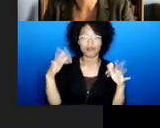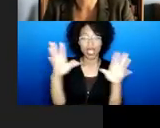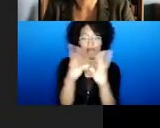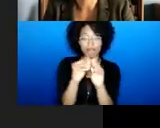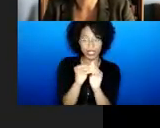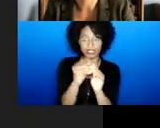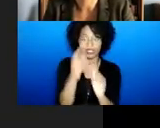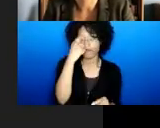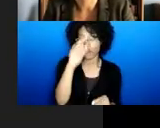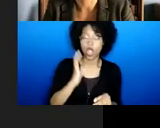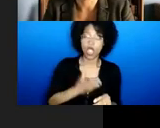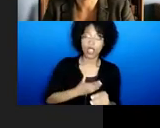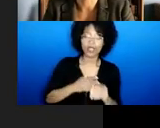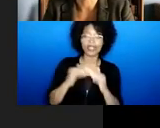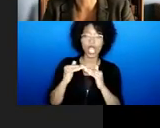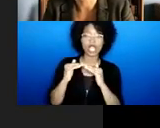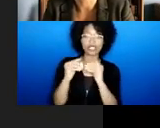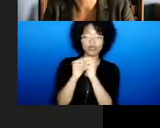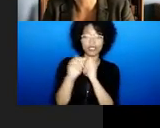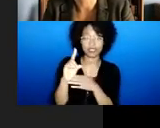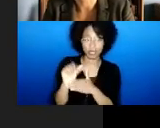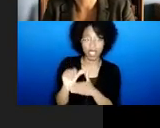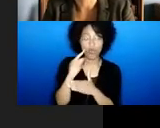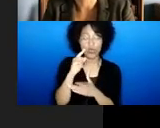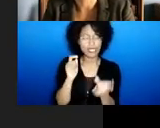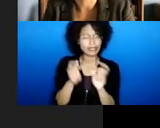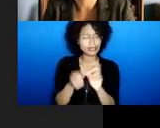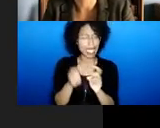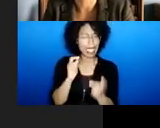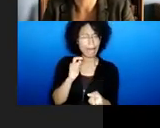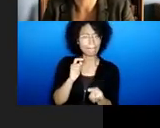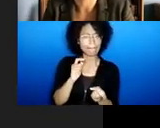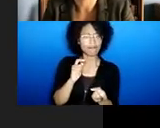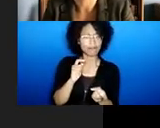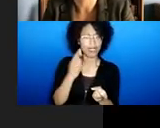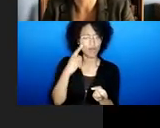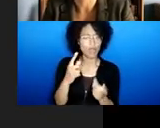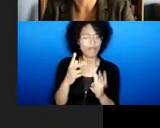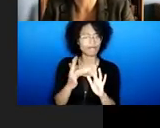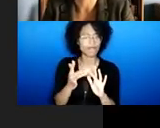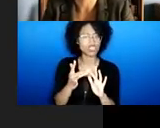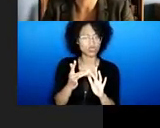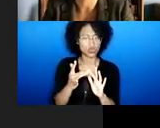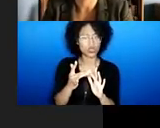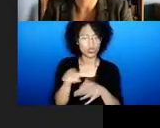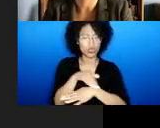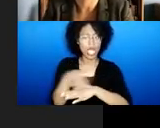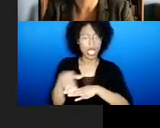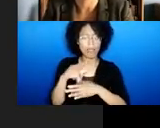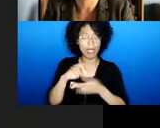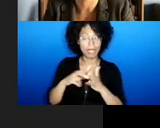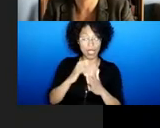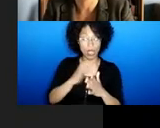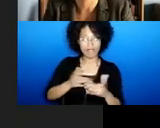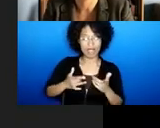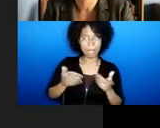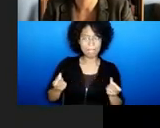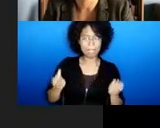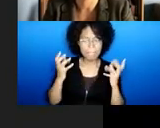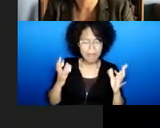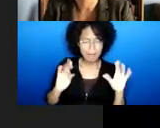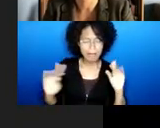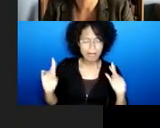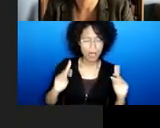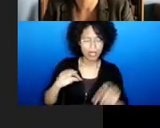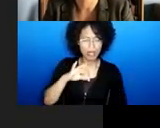we are adapting to the virtual realm, one of the things that we've seen at our many events is how many people are benefiting